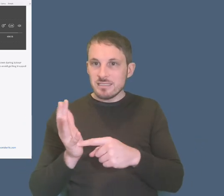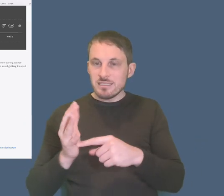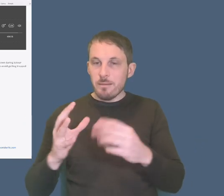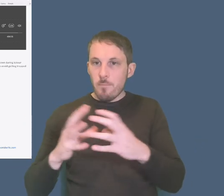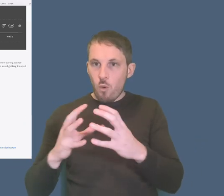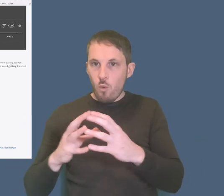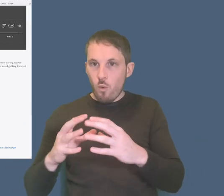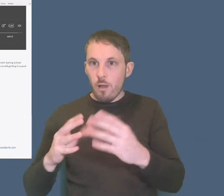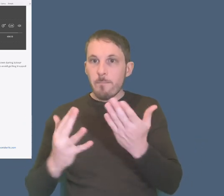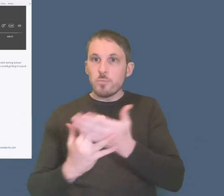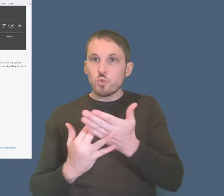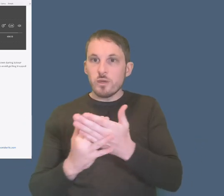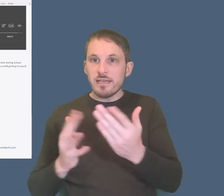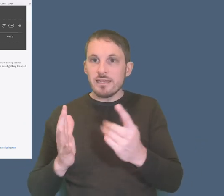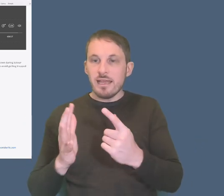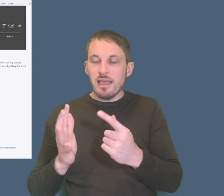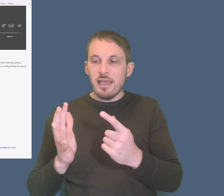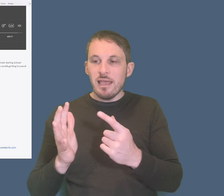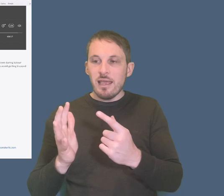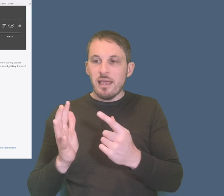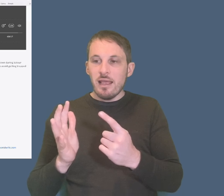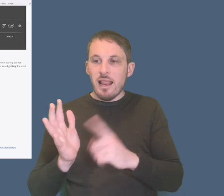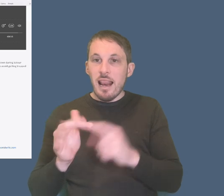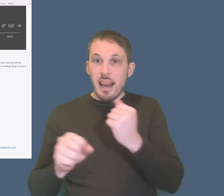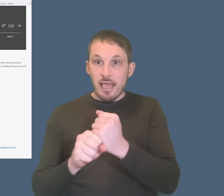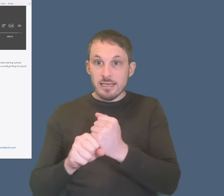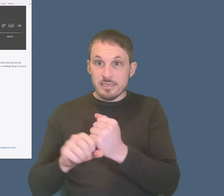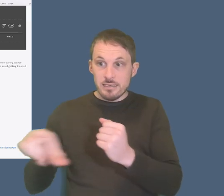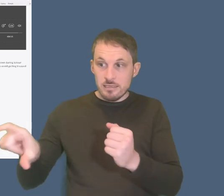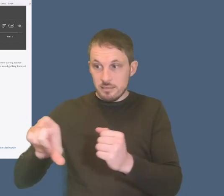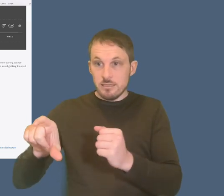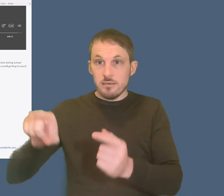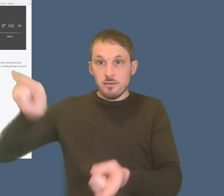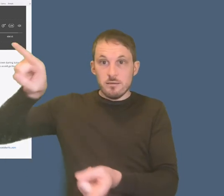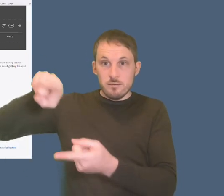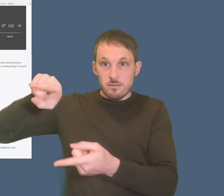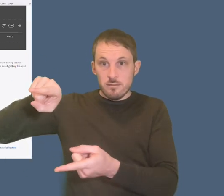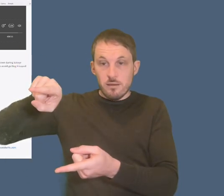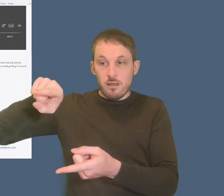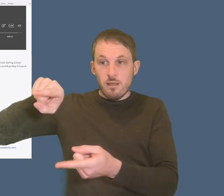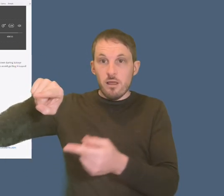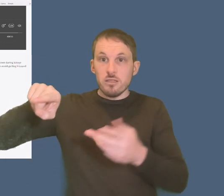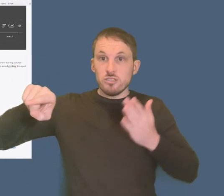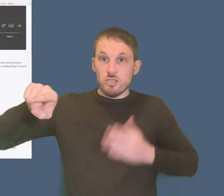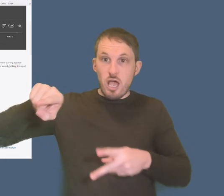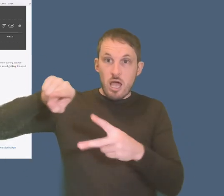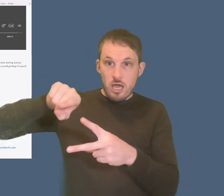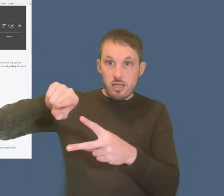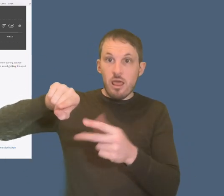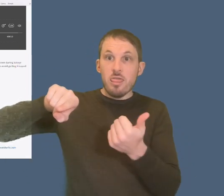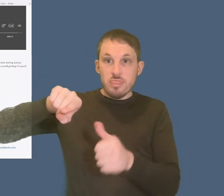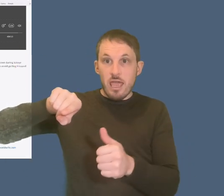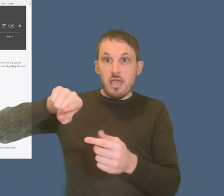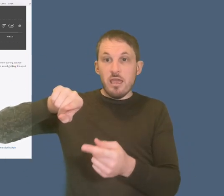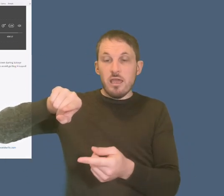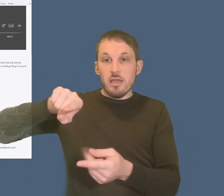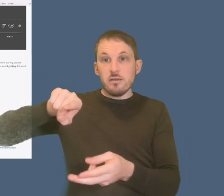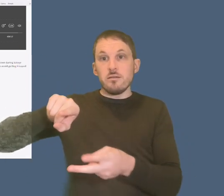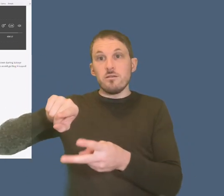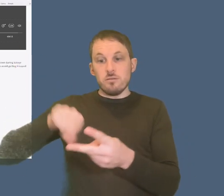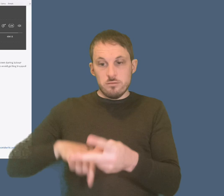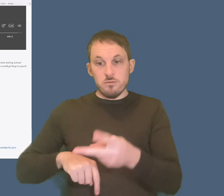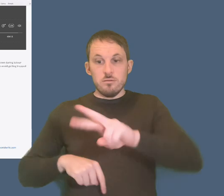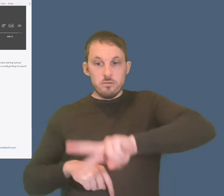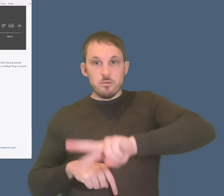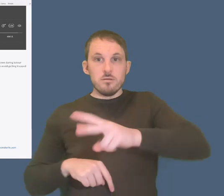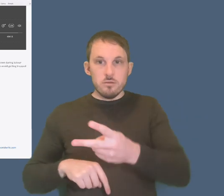her from side to side every 20 to 30 minutes, which is something that's important to do with an epidural to make sure it stays effective. It can actually